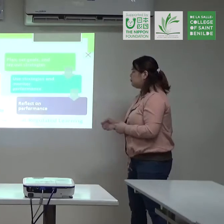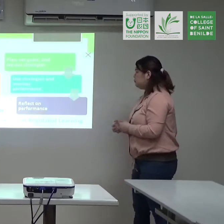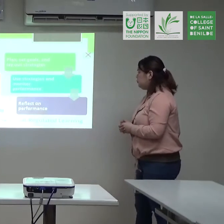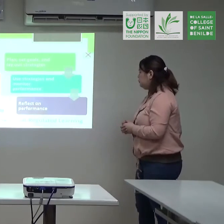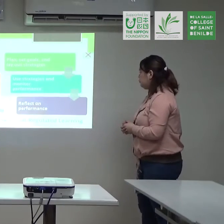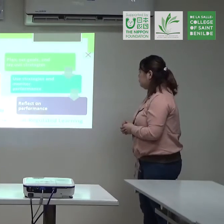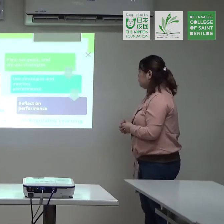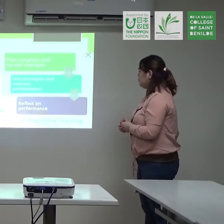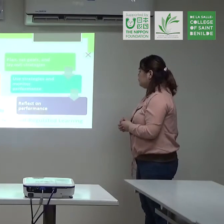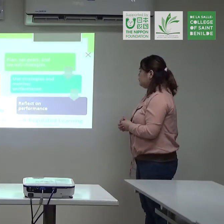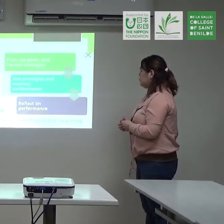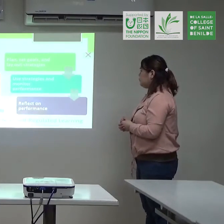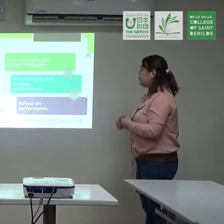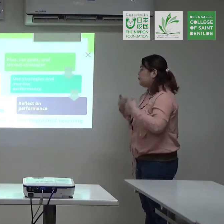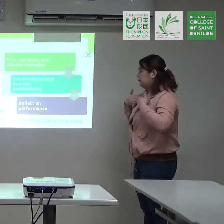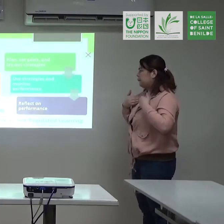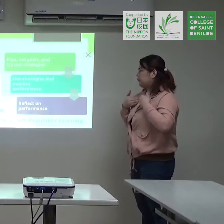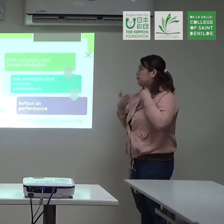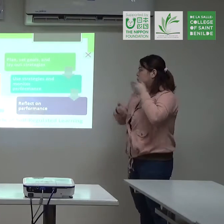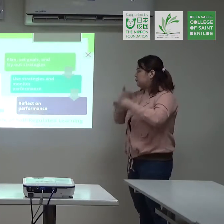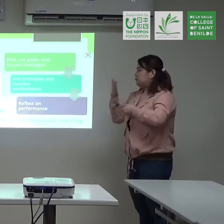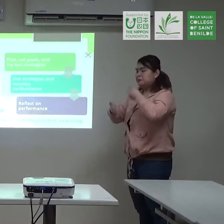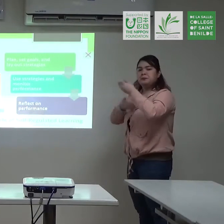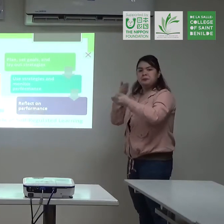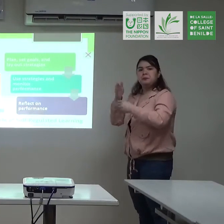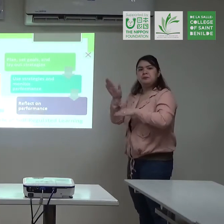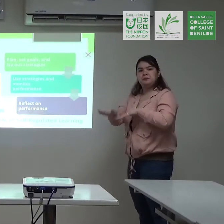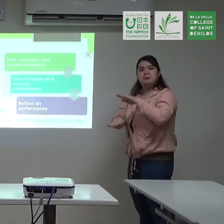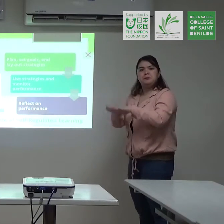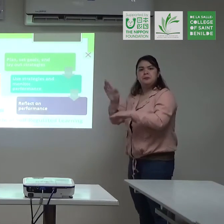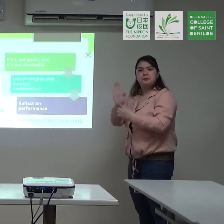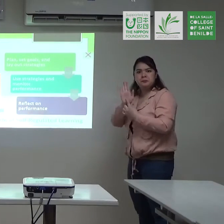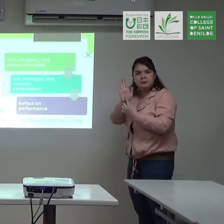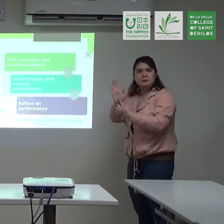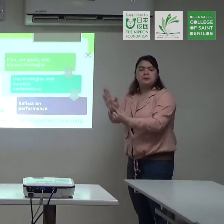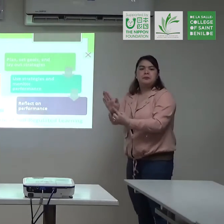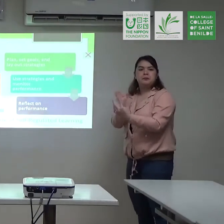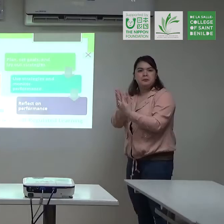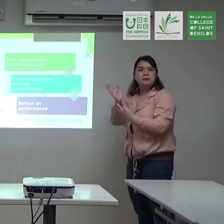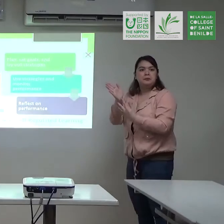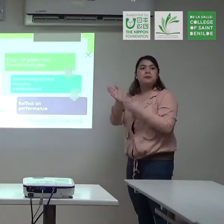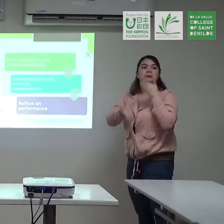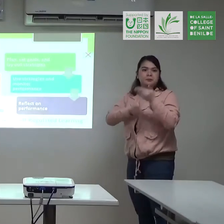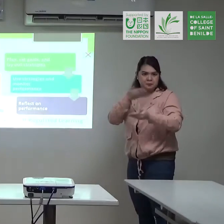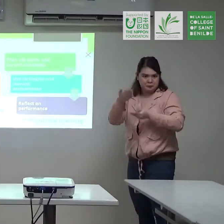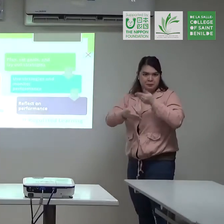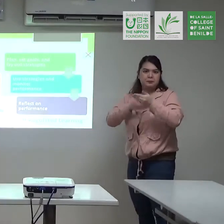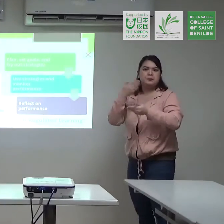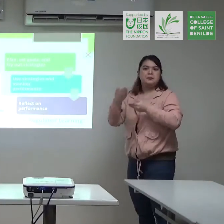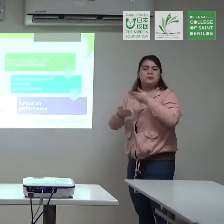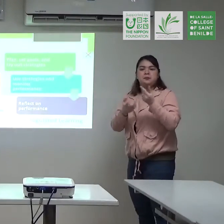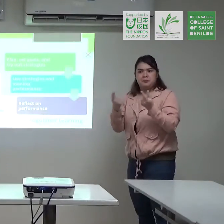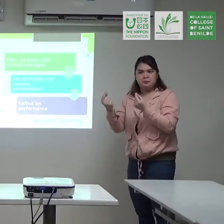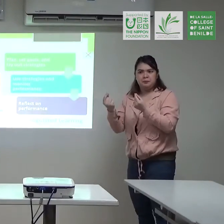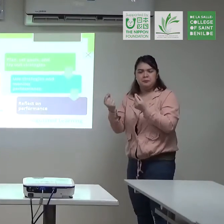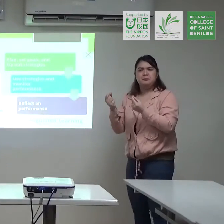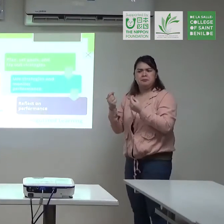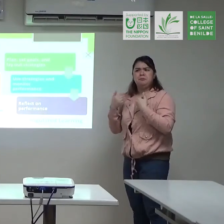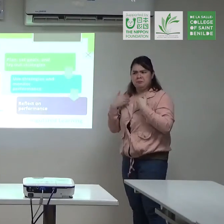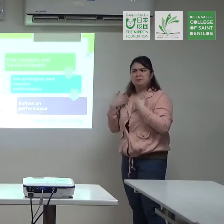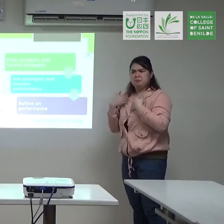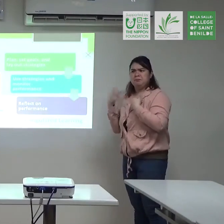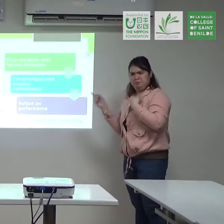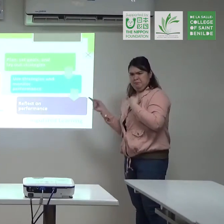learning, showing steps students can take throughout the process. Basic man yan, di ba? The